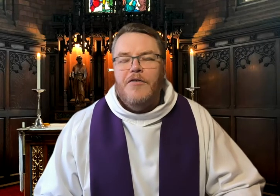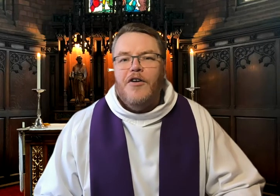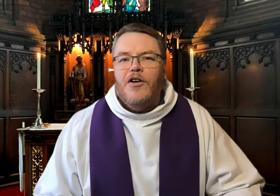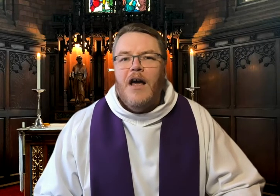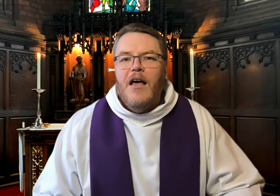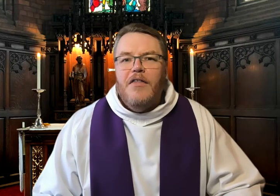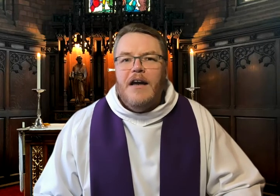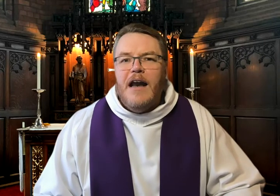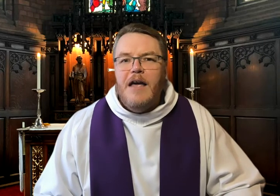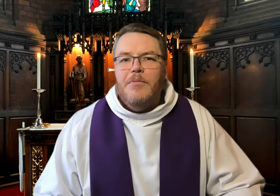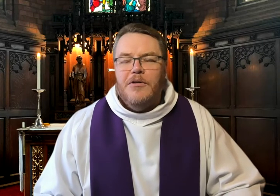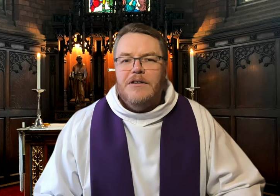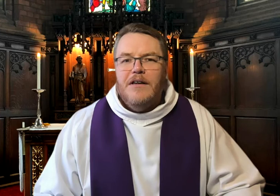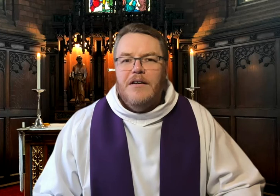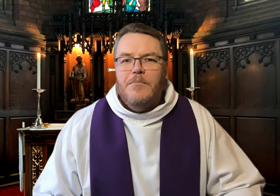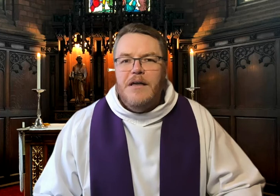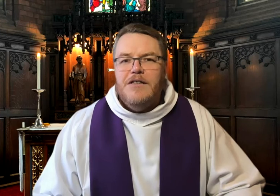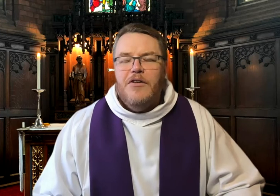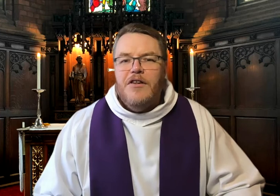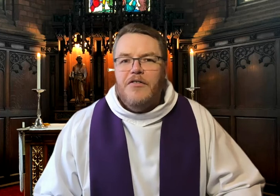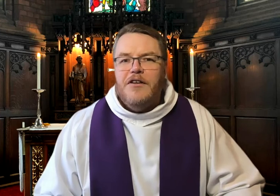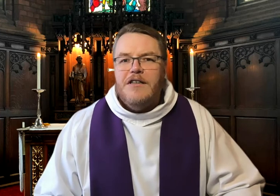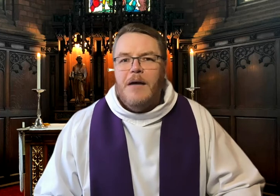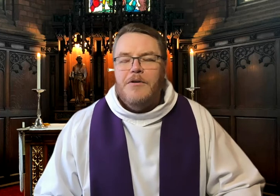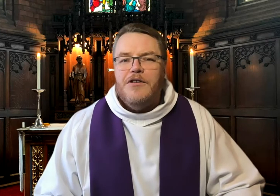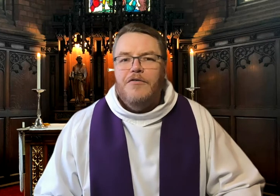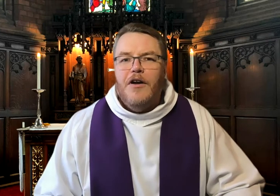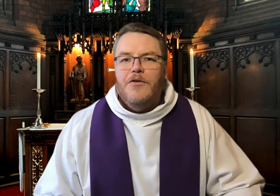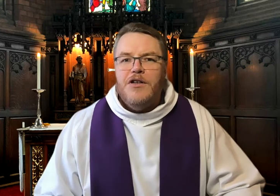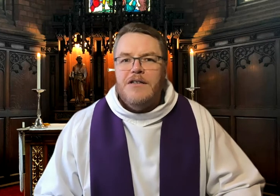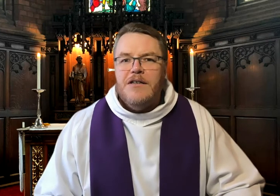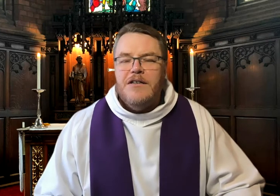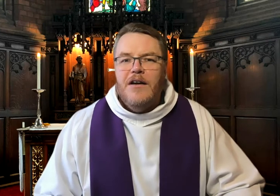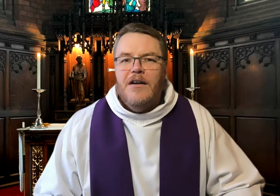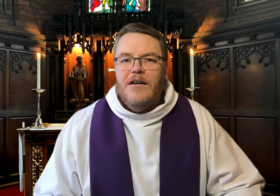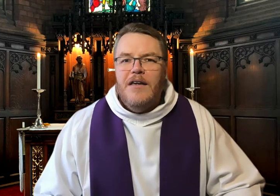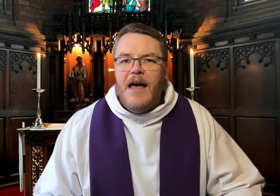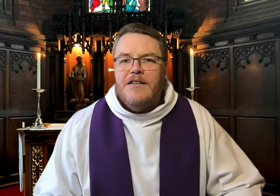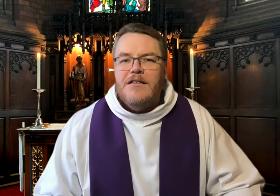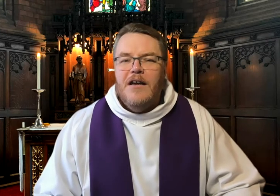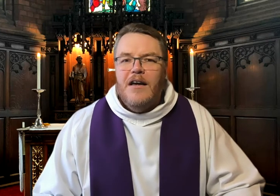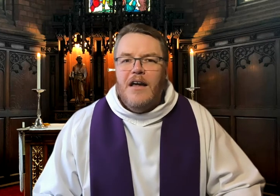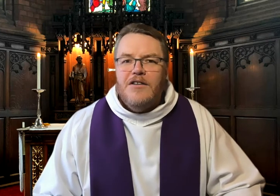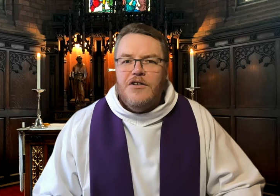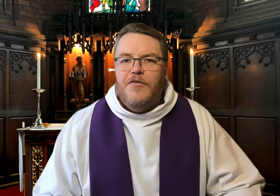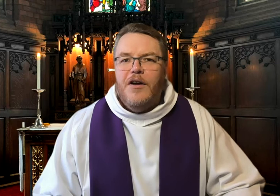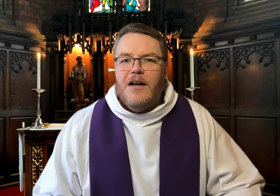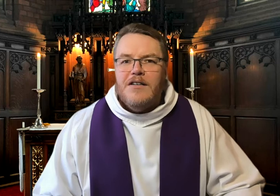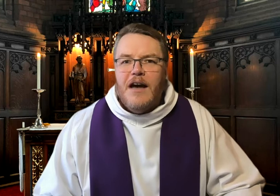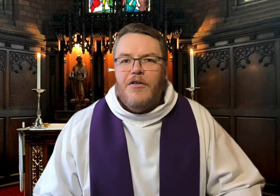God that enabled Peter and the other disciples to follow Jesus, yes, in suffering and